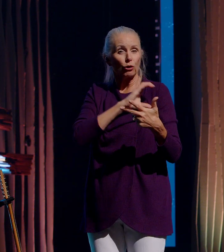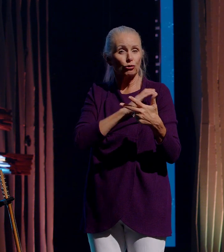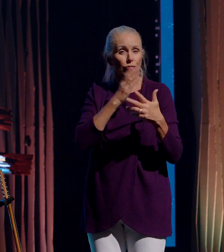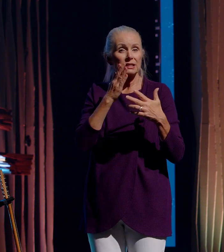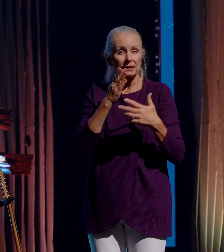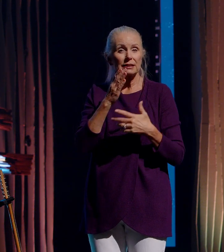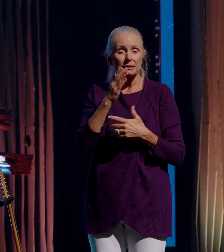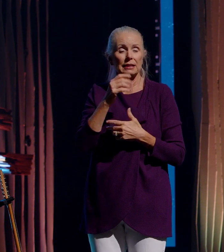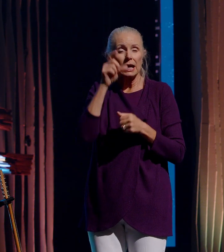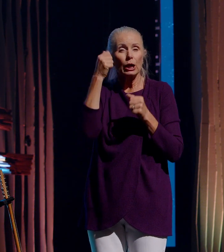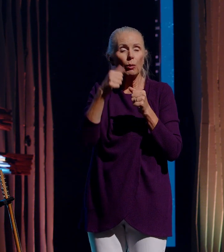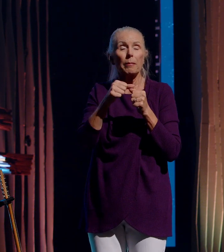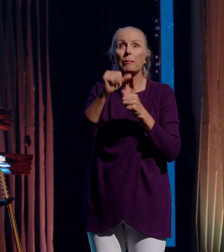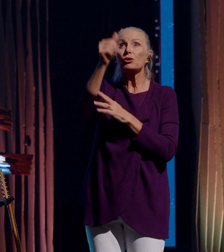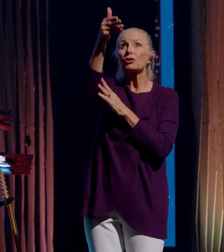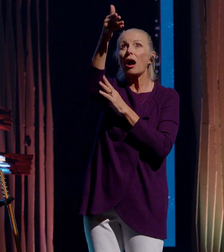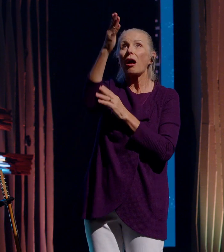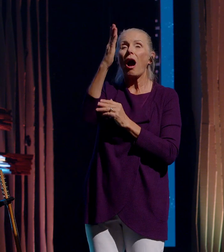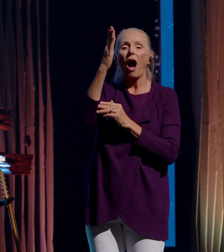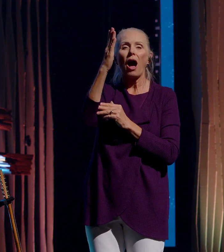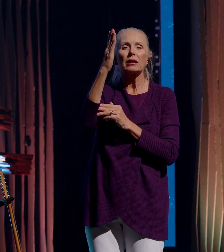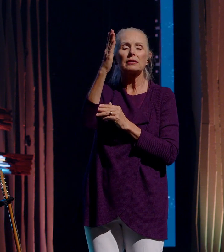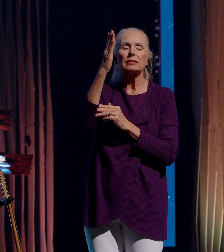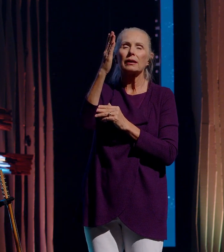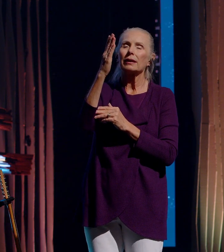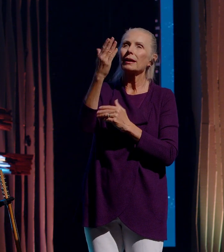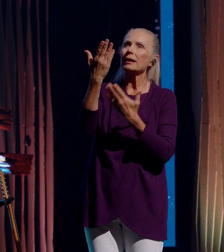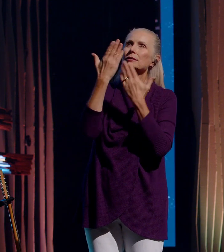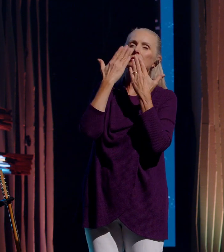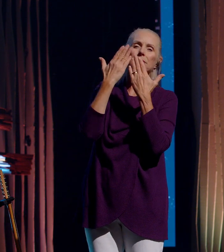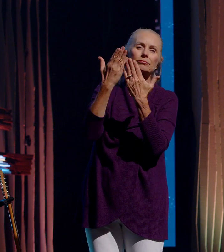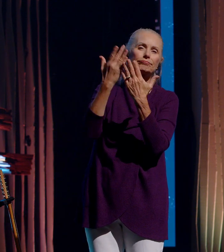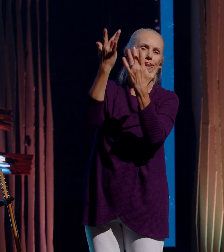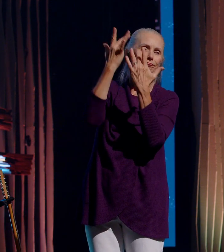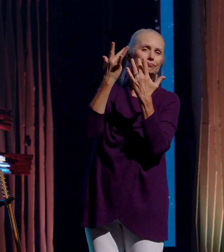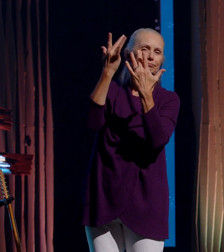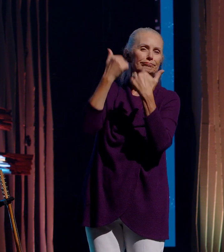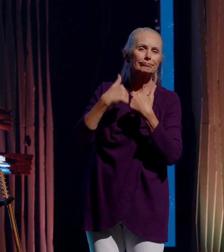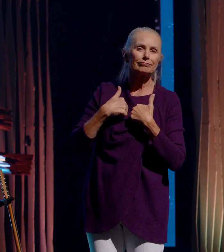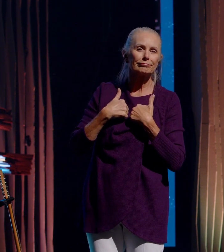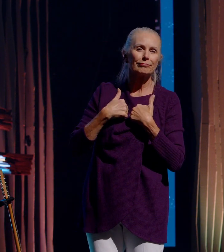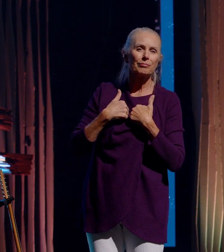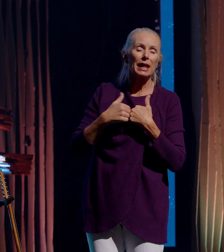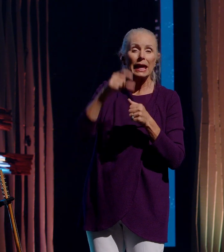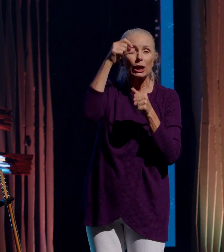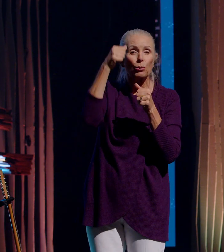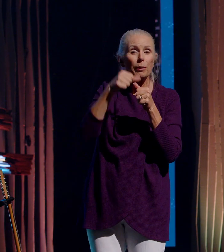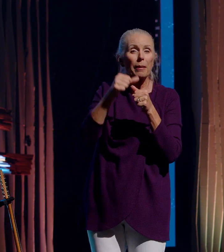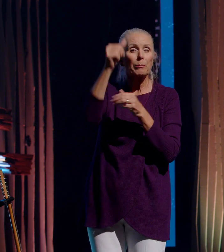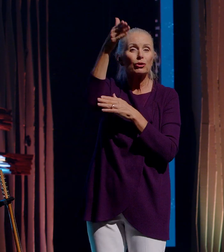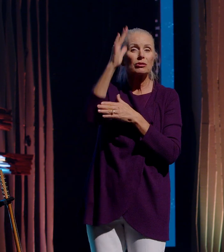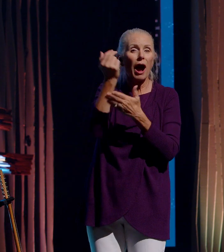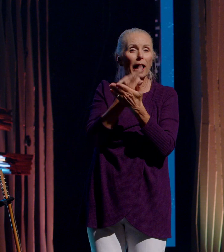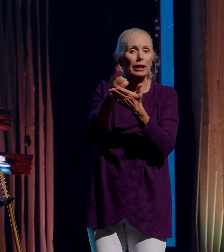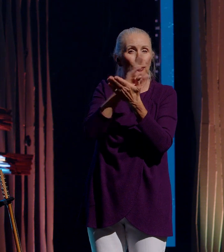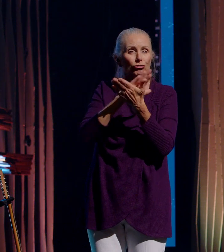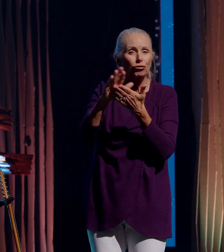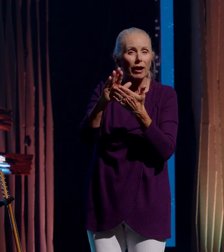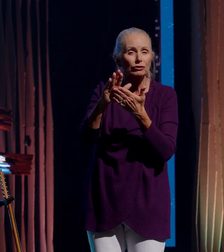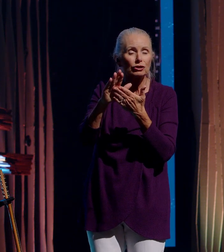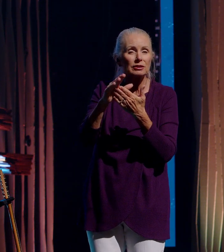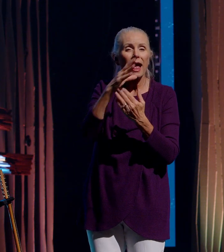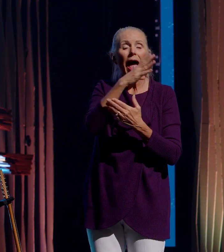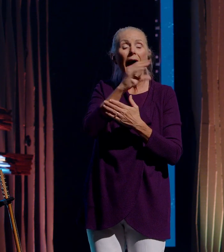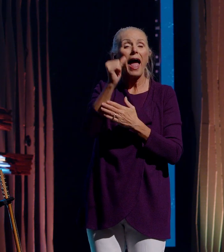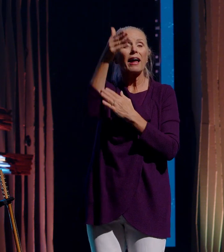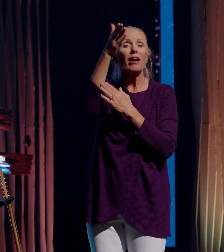He remembers that God is gracious, he remembers that God is righteous, and he remembers that God is full